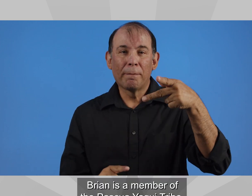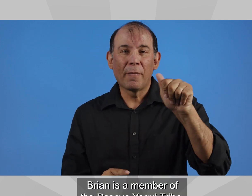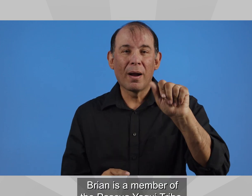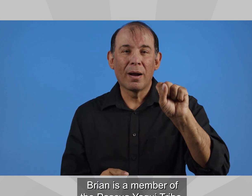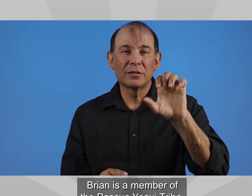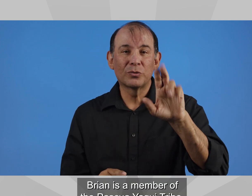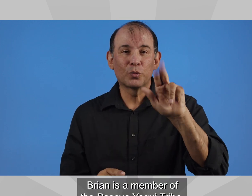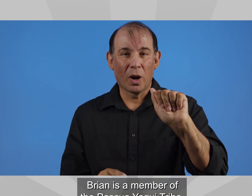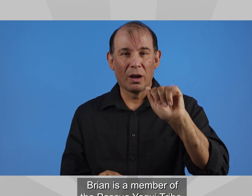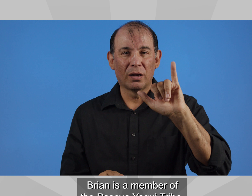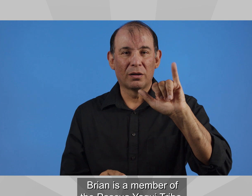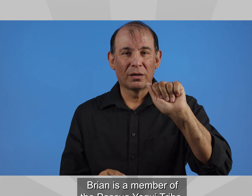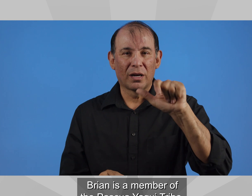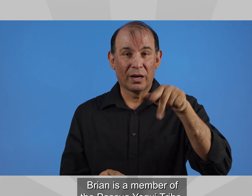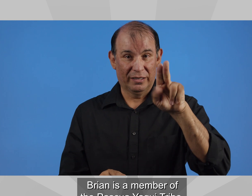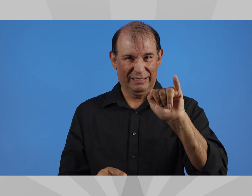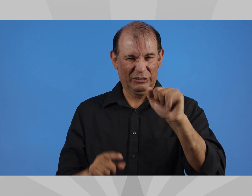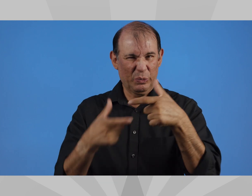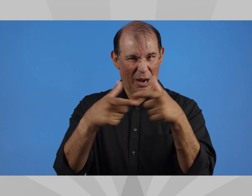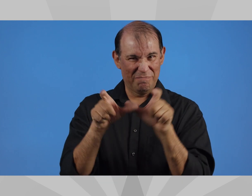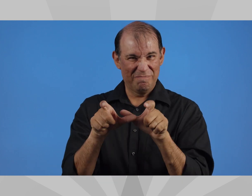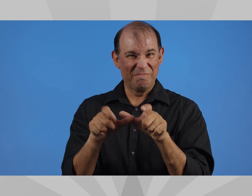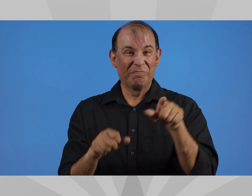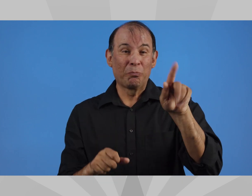Brian is a member of the Pascua Yaqui tribe.